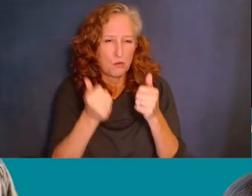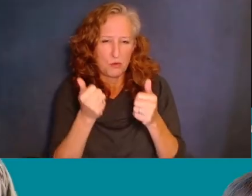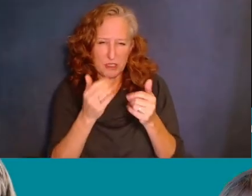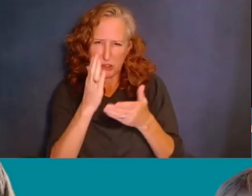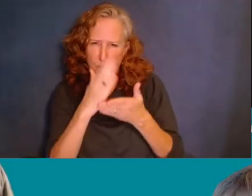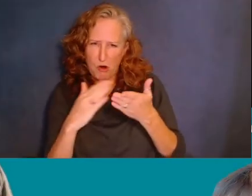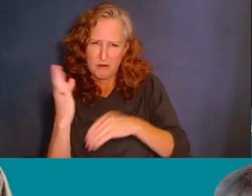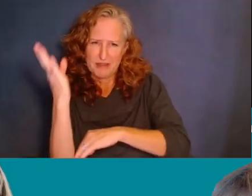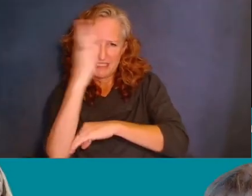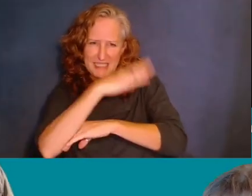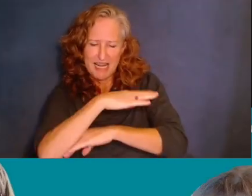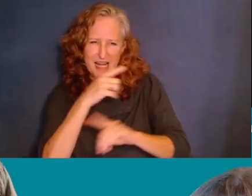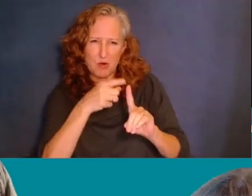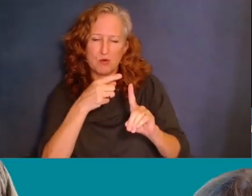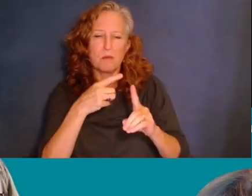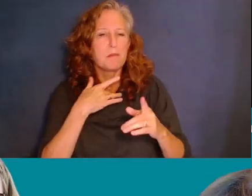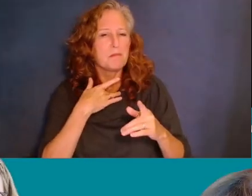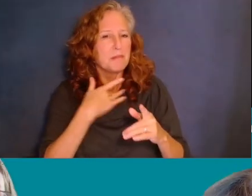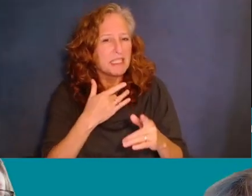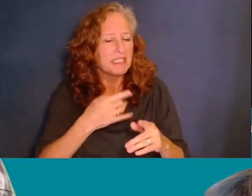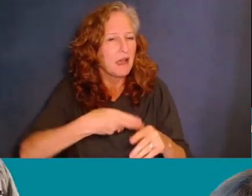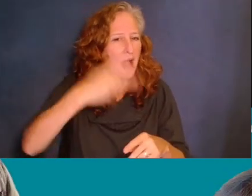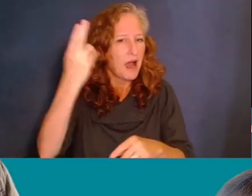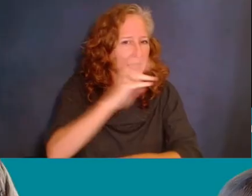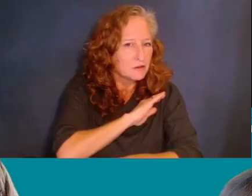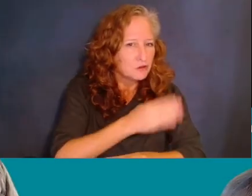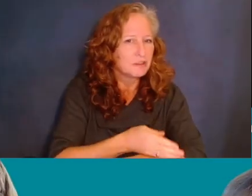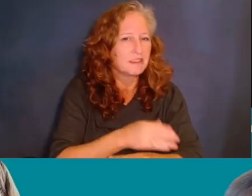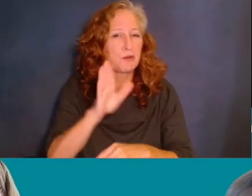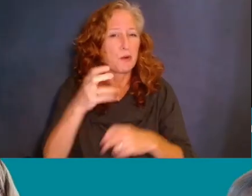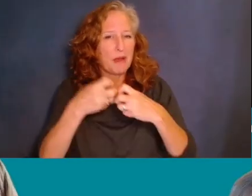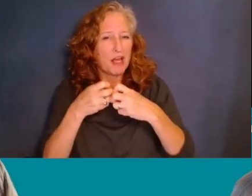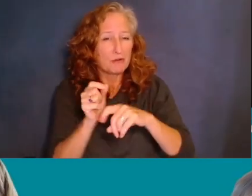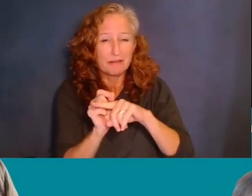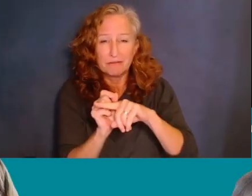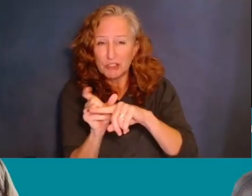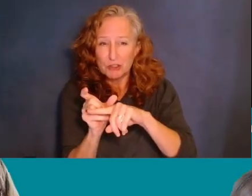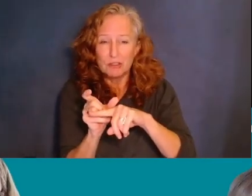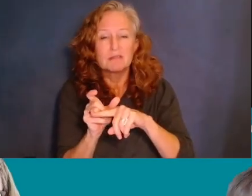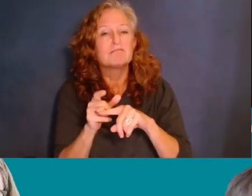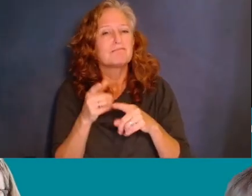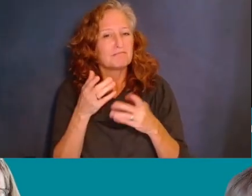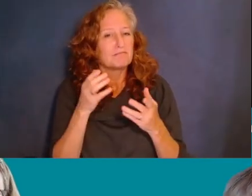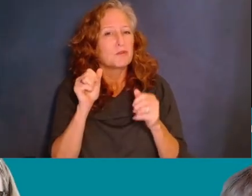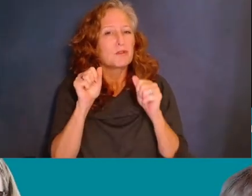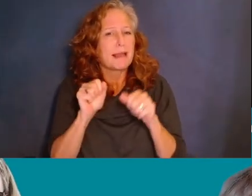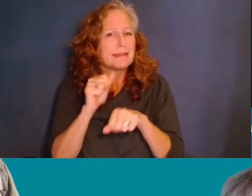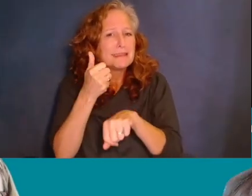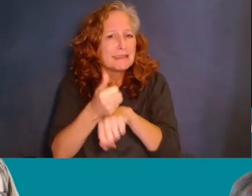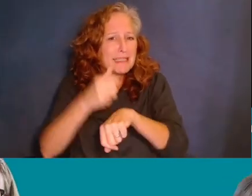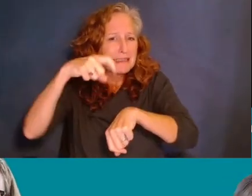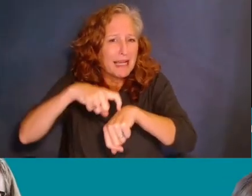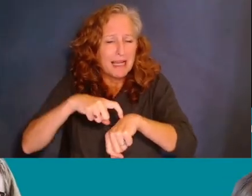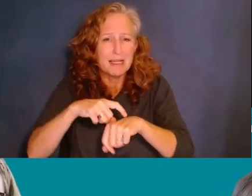the most full battery, maybe set aside, it doesn't even have to be an hour, maybe even just 10 minutes to sit